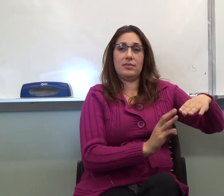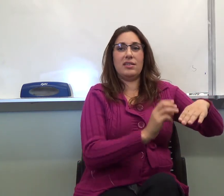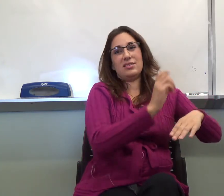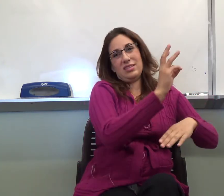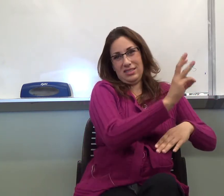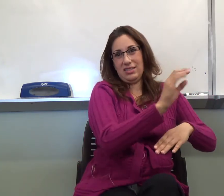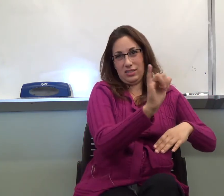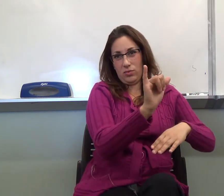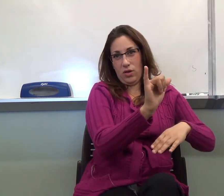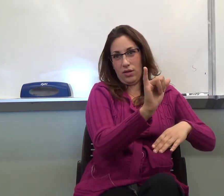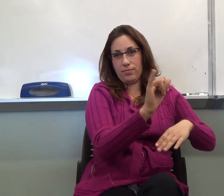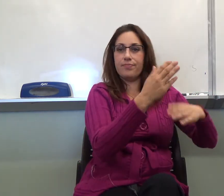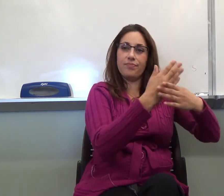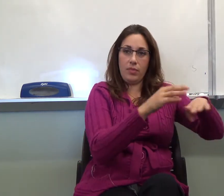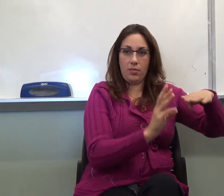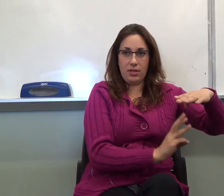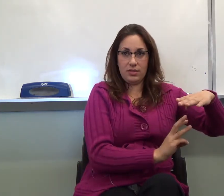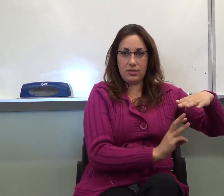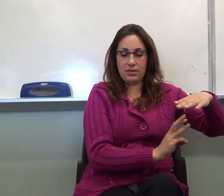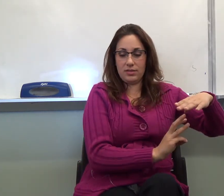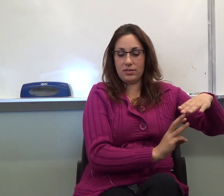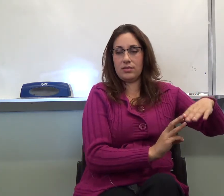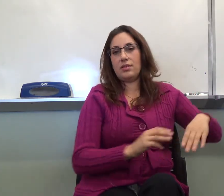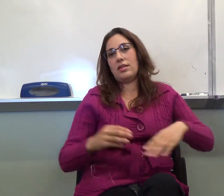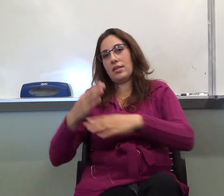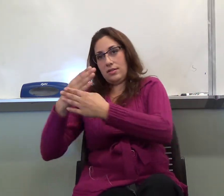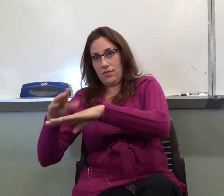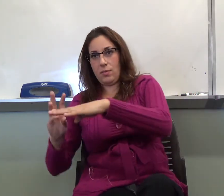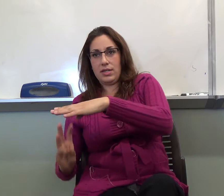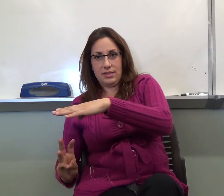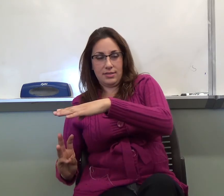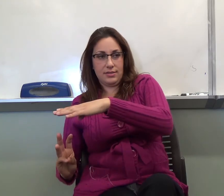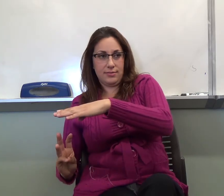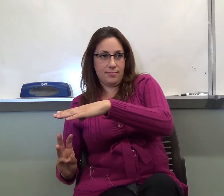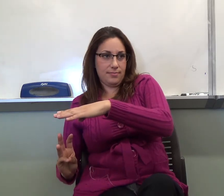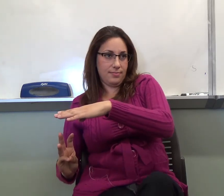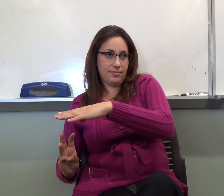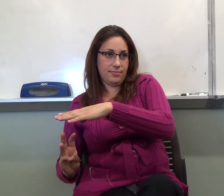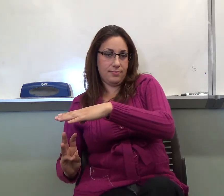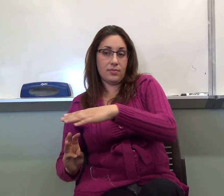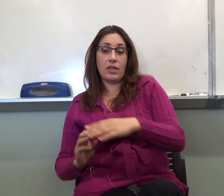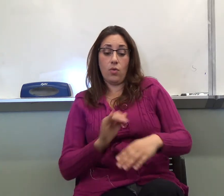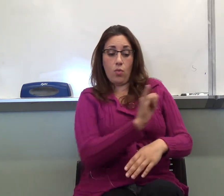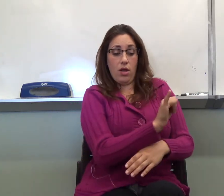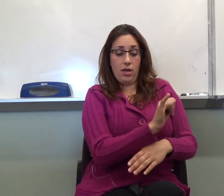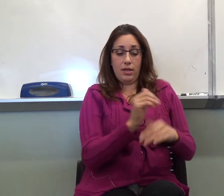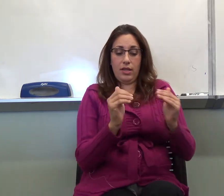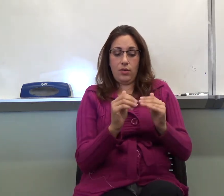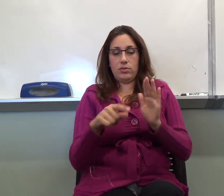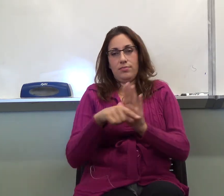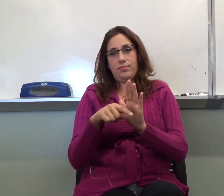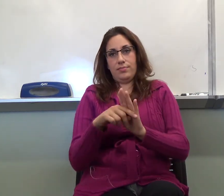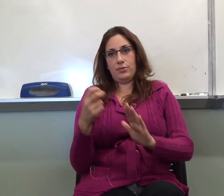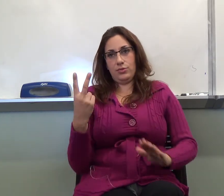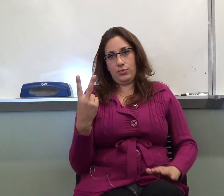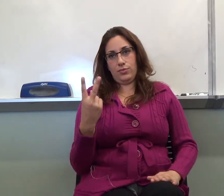And y is equal to a minus 2. So if you put minus 2 back in up there, it would work. The left and right sides would be the